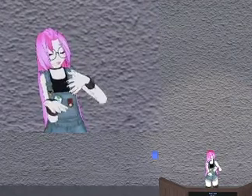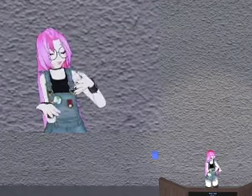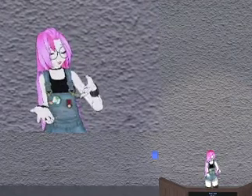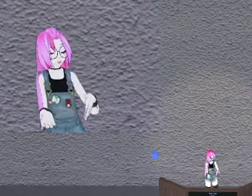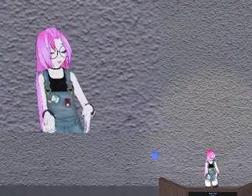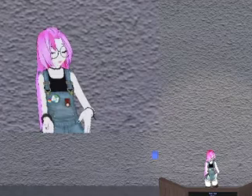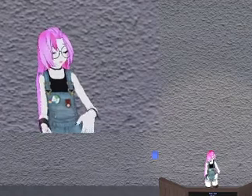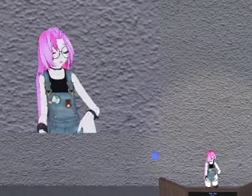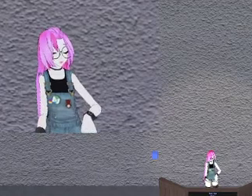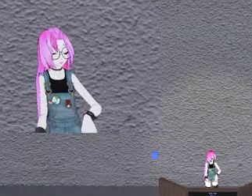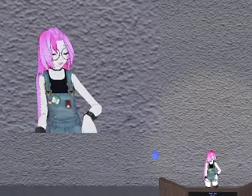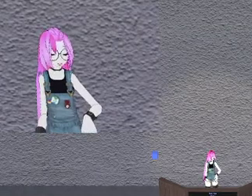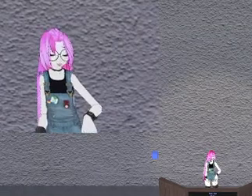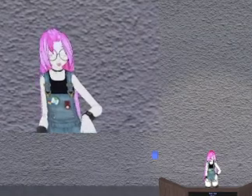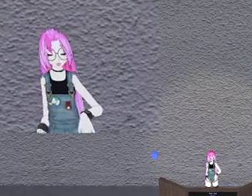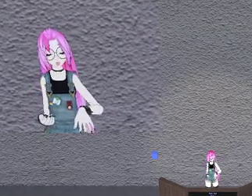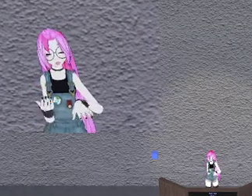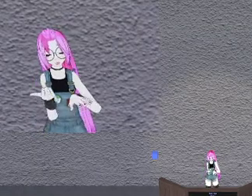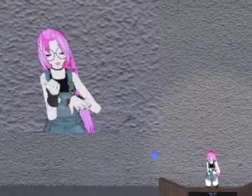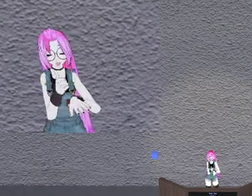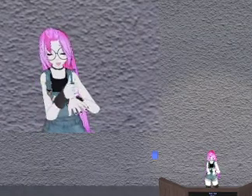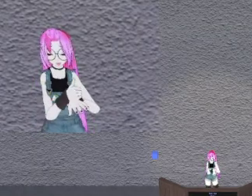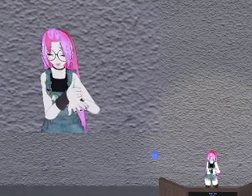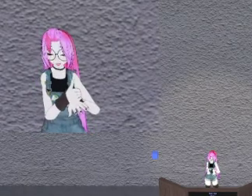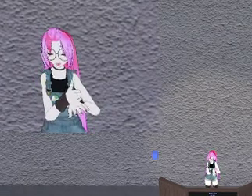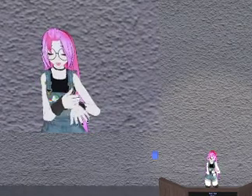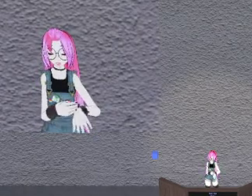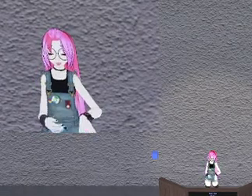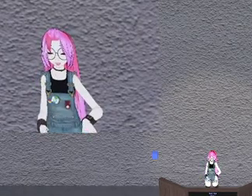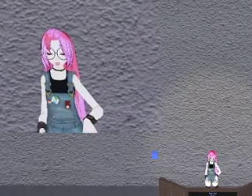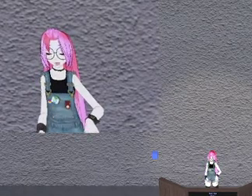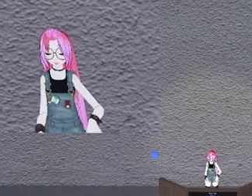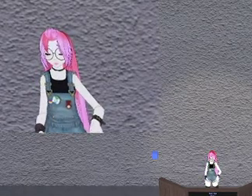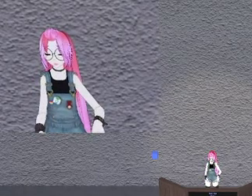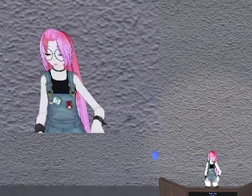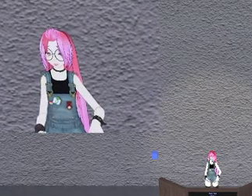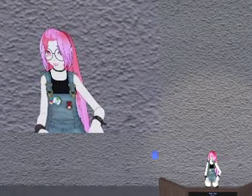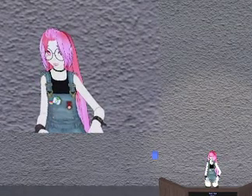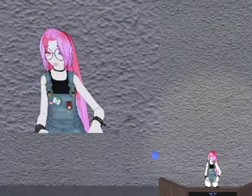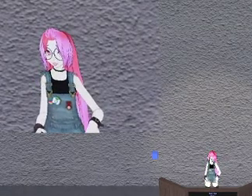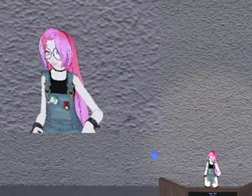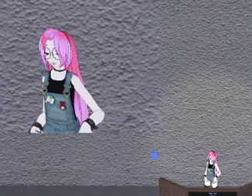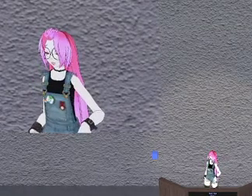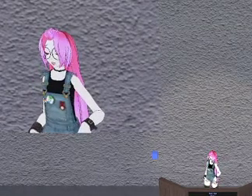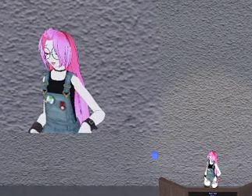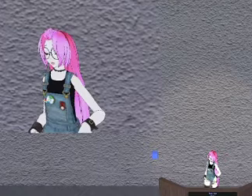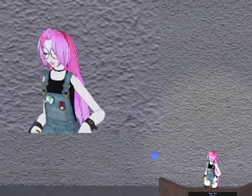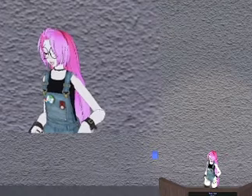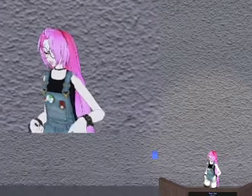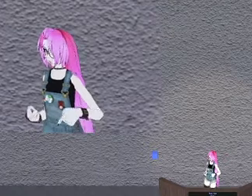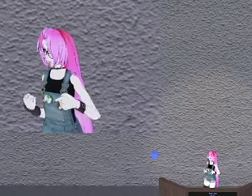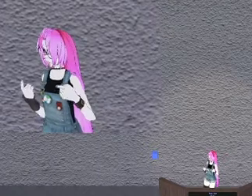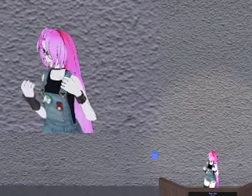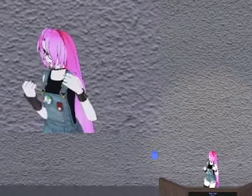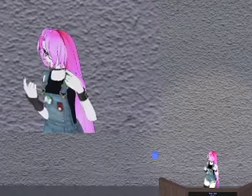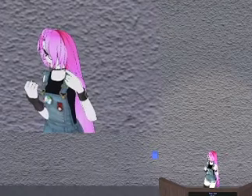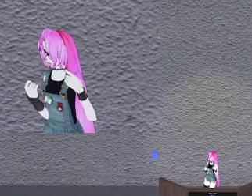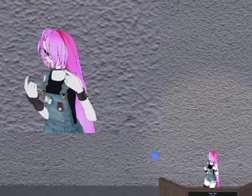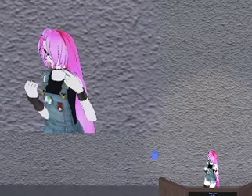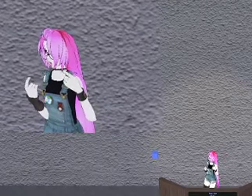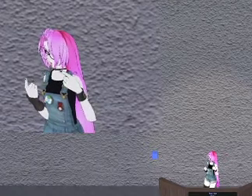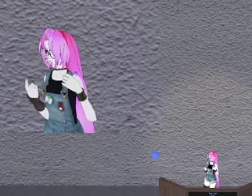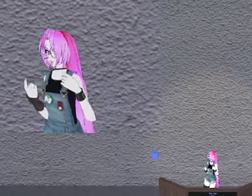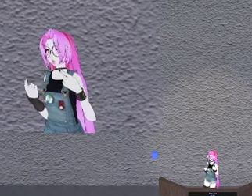That's resetting. Yeah. So that's a really good sign to know, because you're going to see that a lot. Let's see. Any other questions?